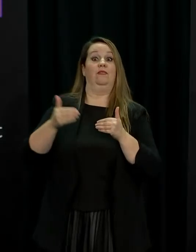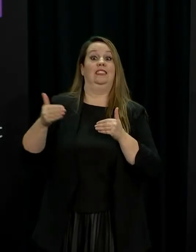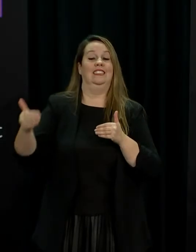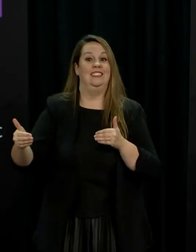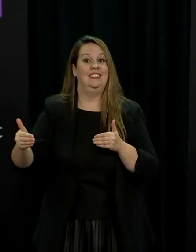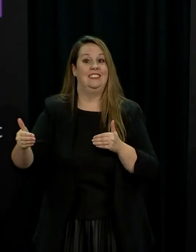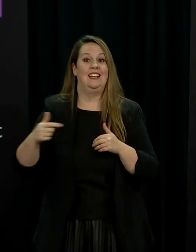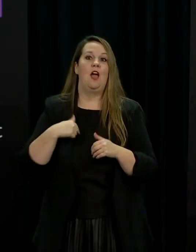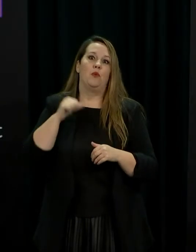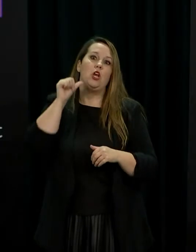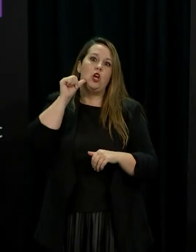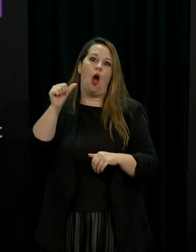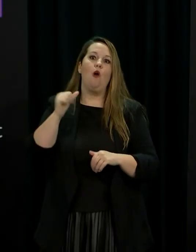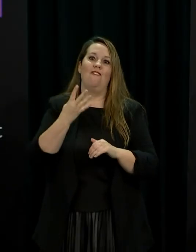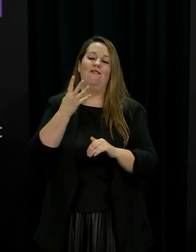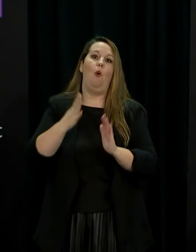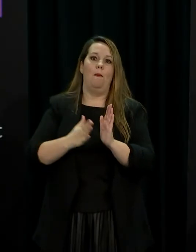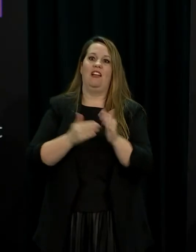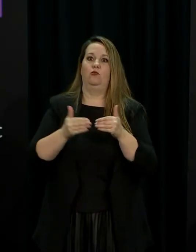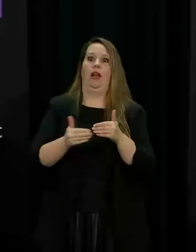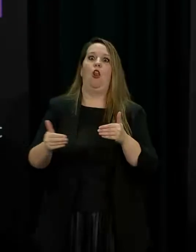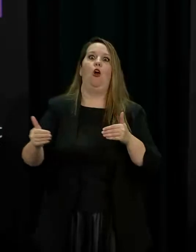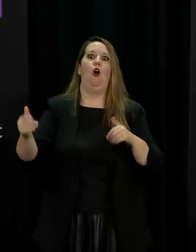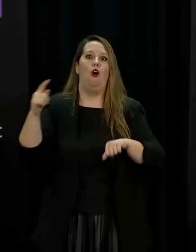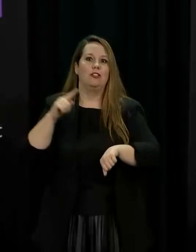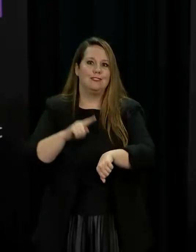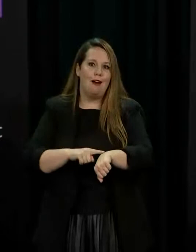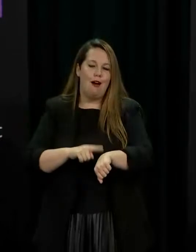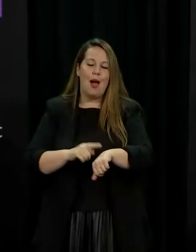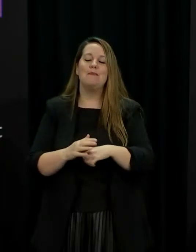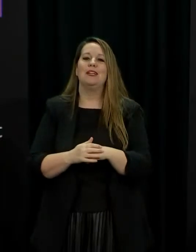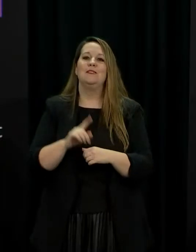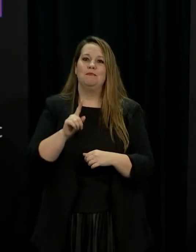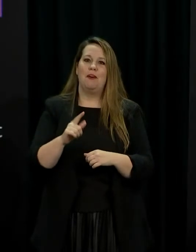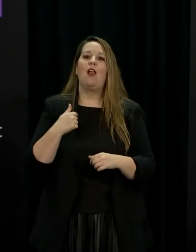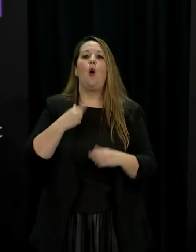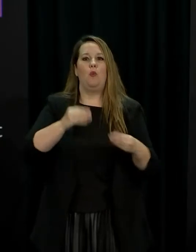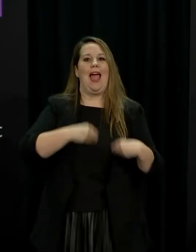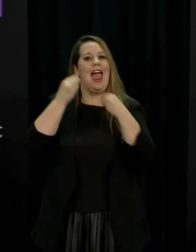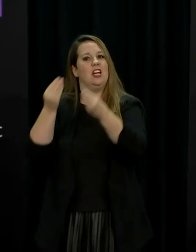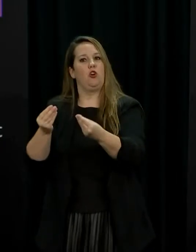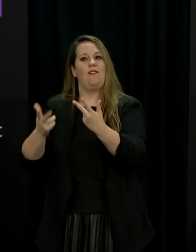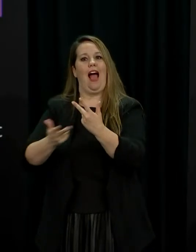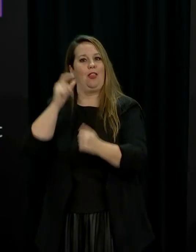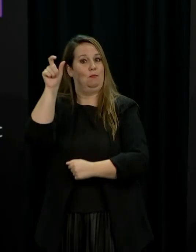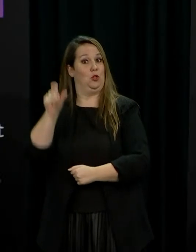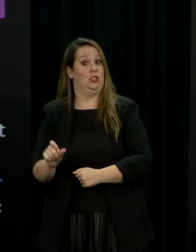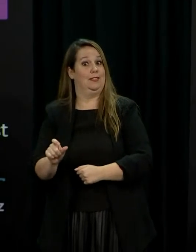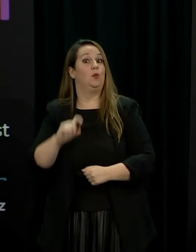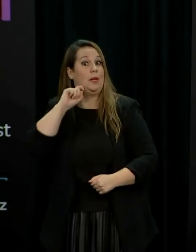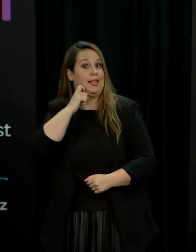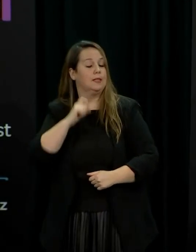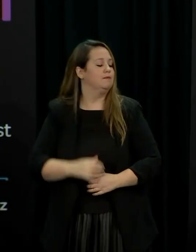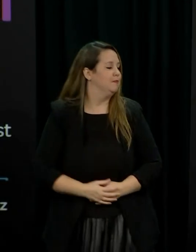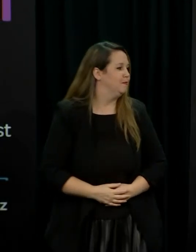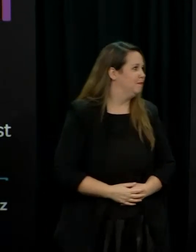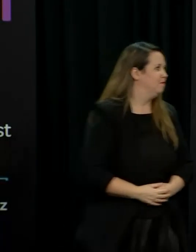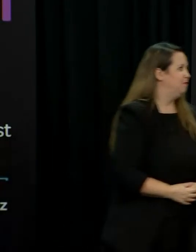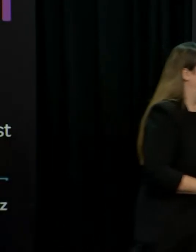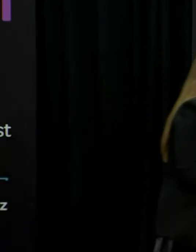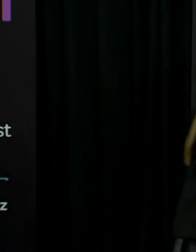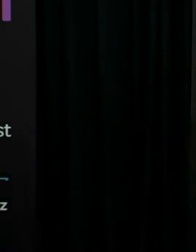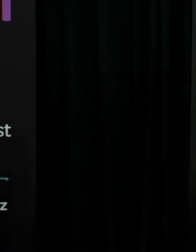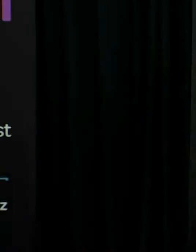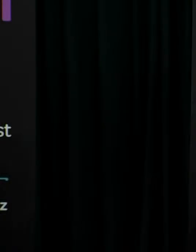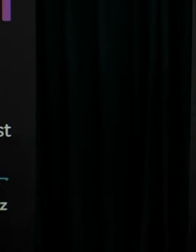pandemic, as we've found out before, but in 4 months' time I will be leaving them in someone else's care. Why is it mixed feelings for you?